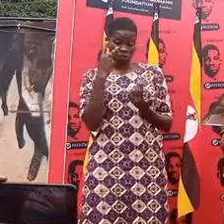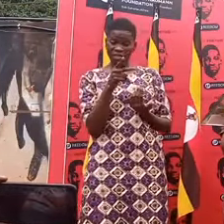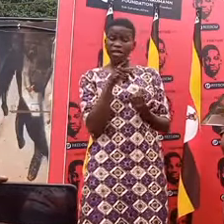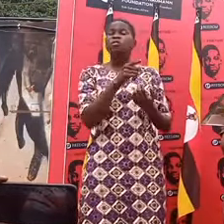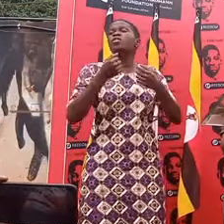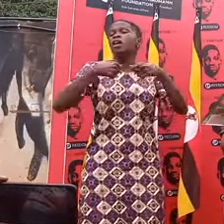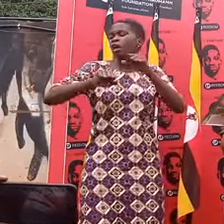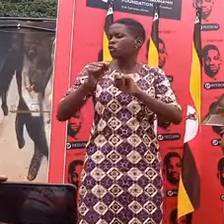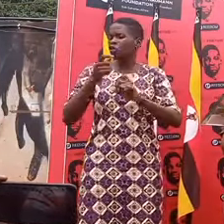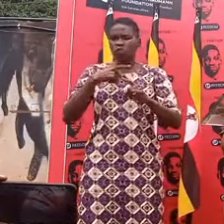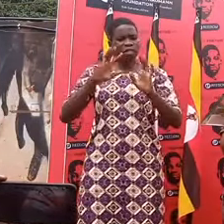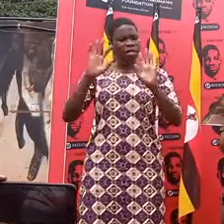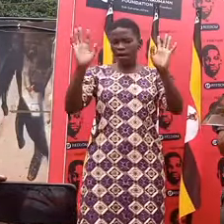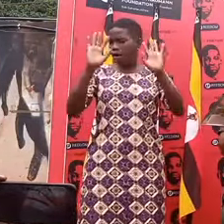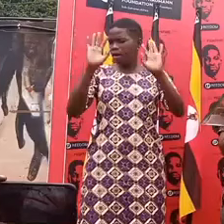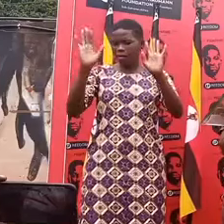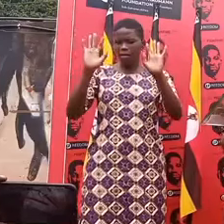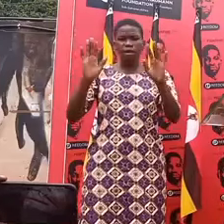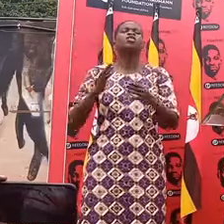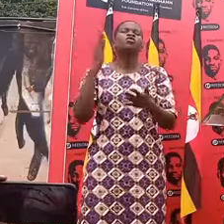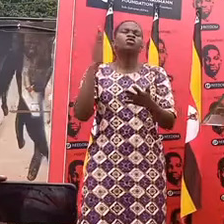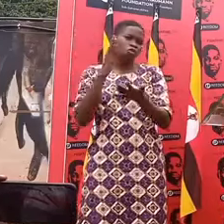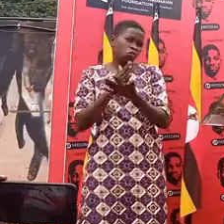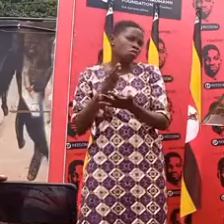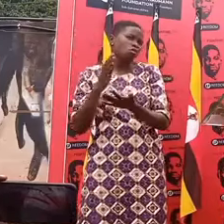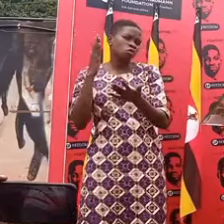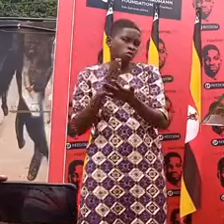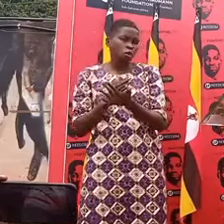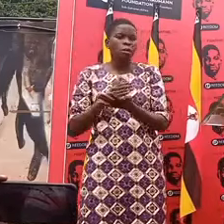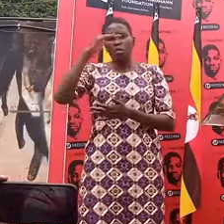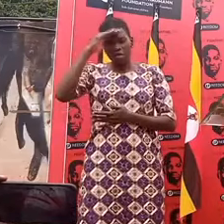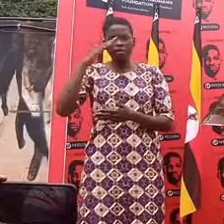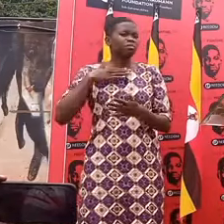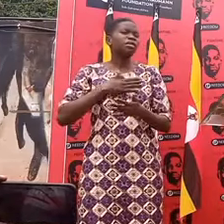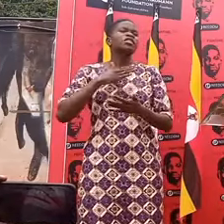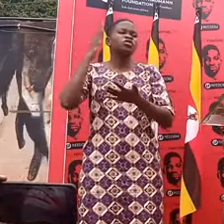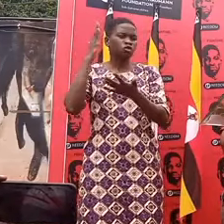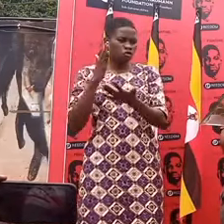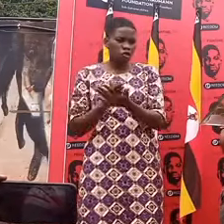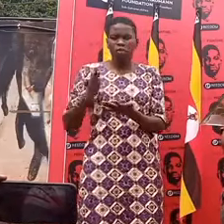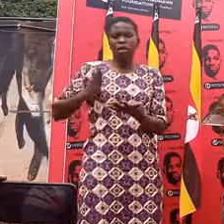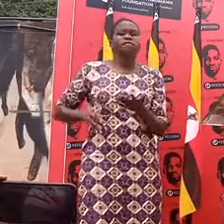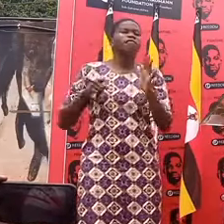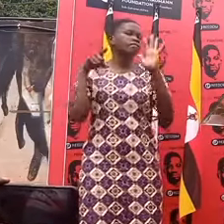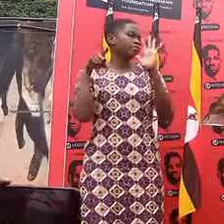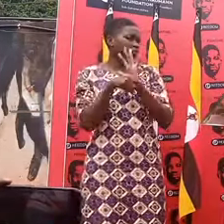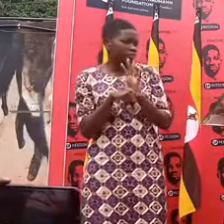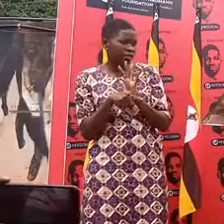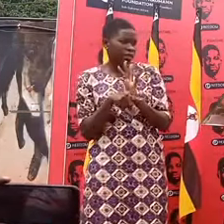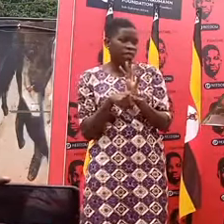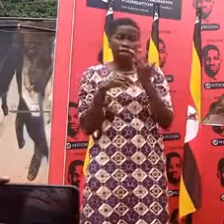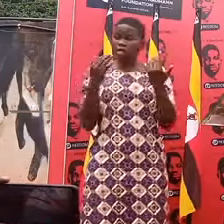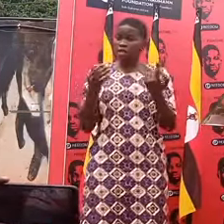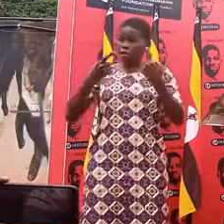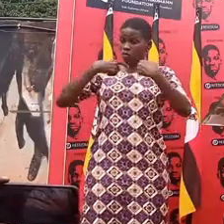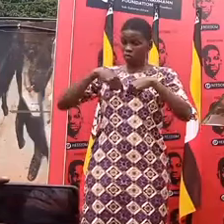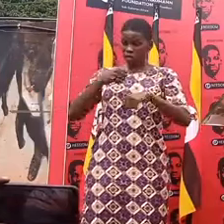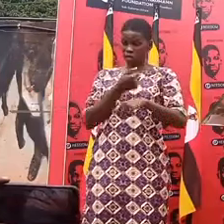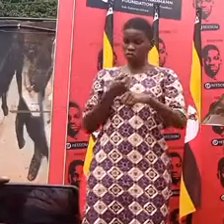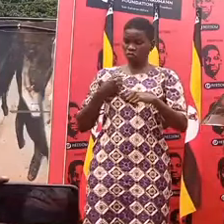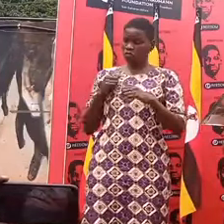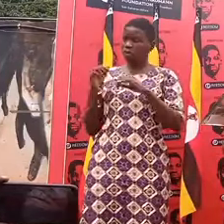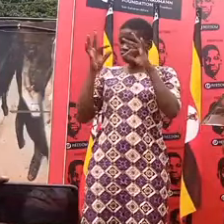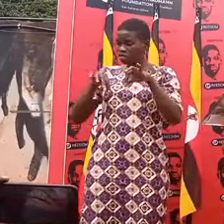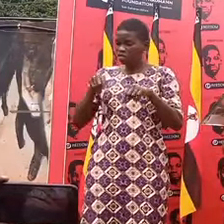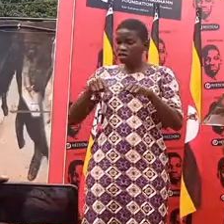we condemn and call upon police to stop behaving the way they are behaving. We are therefore gathered here in solidarity with